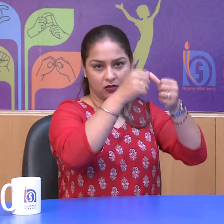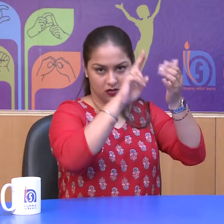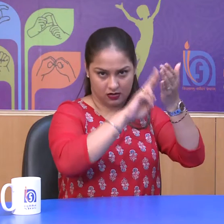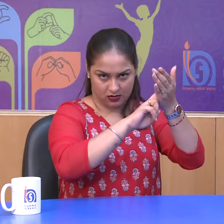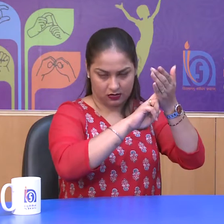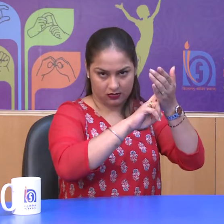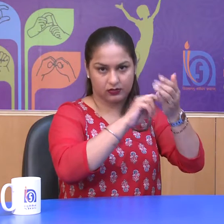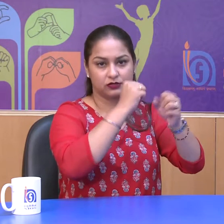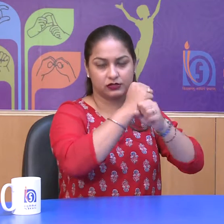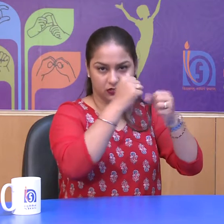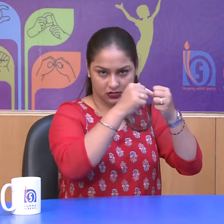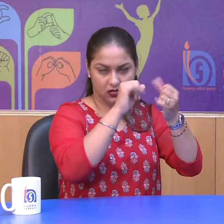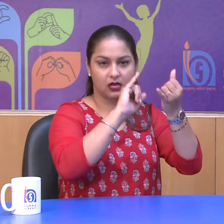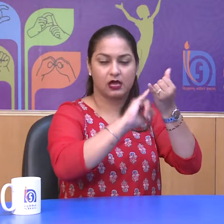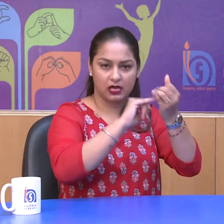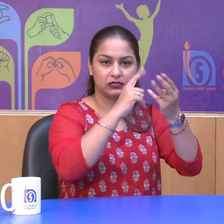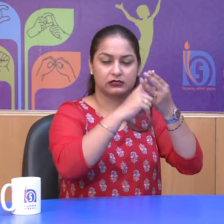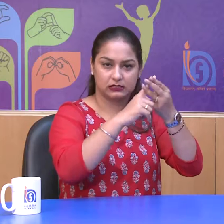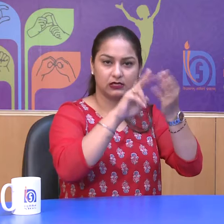and Yagra Vajra